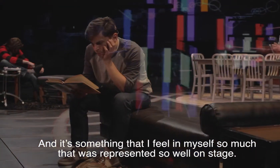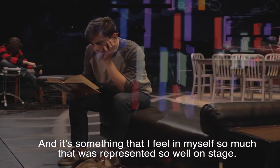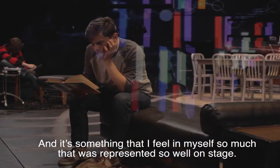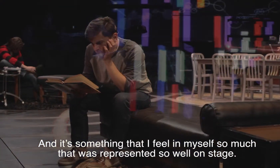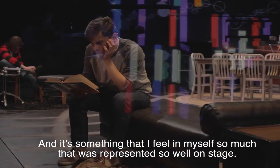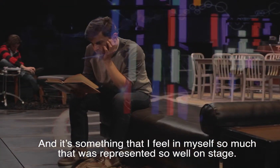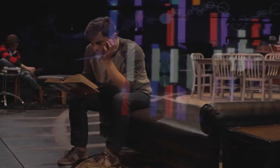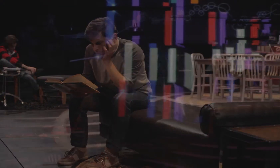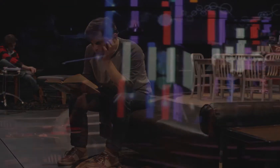stage.